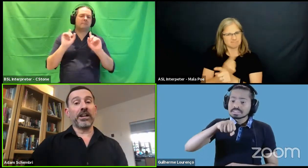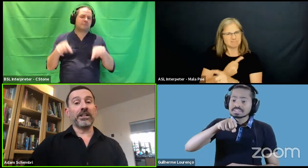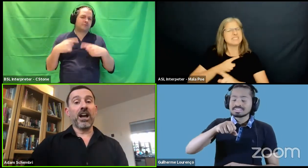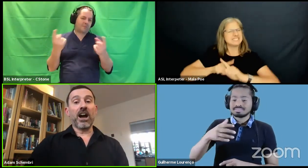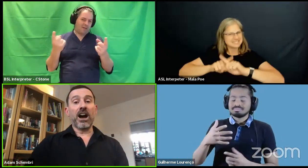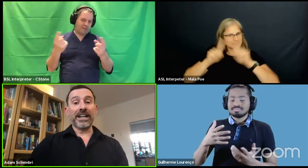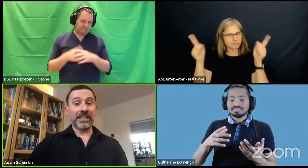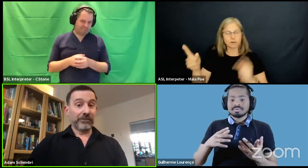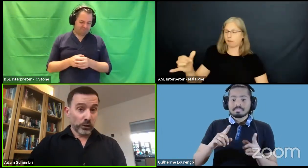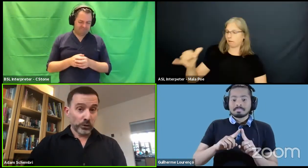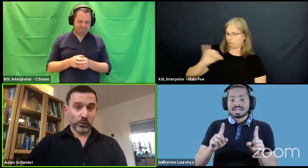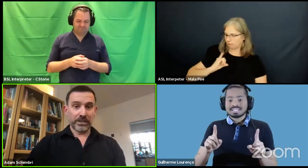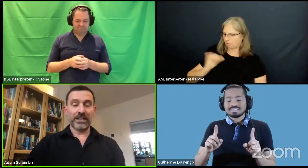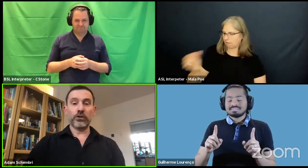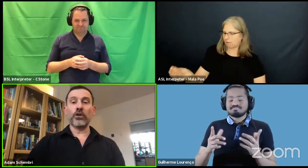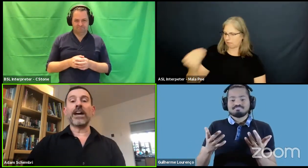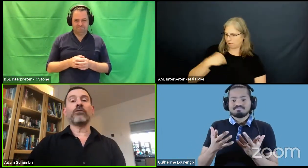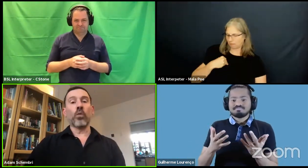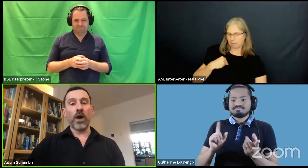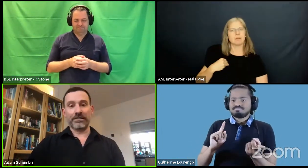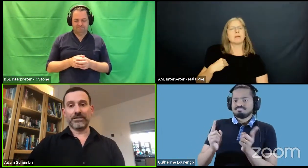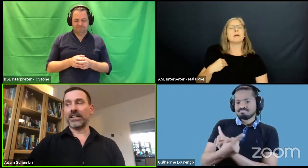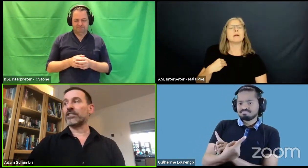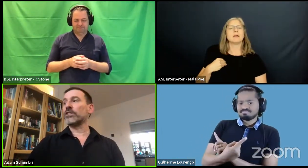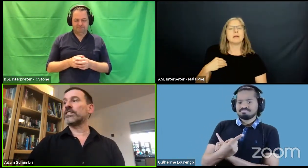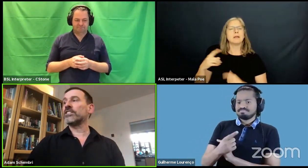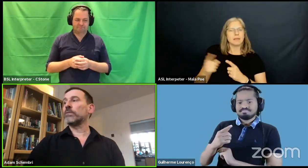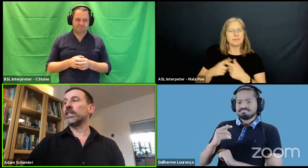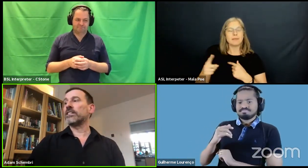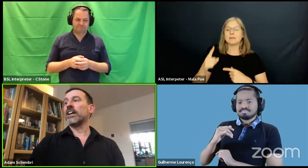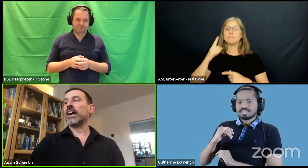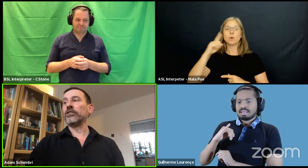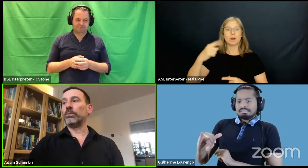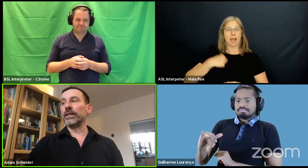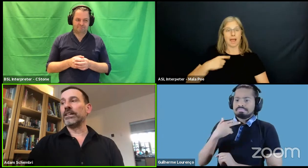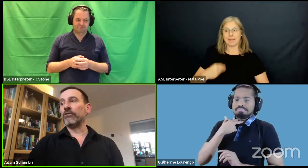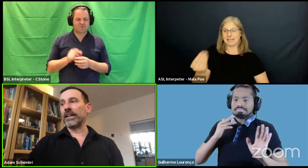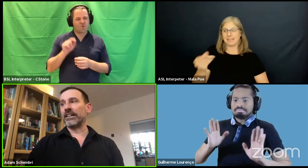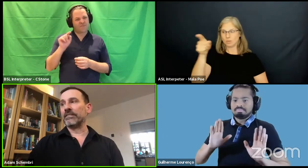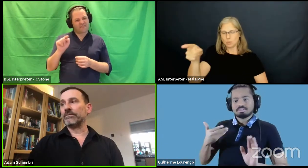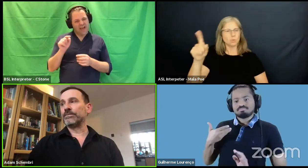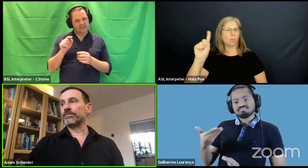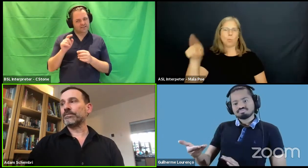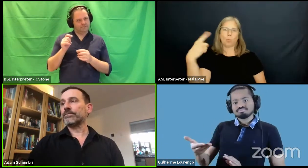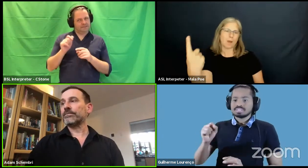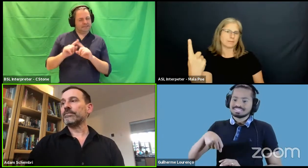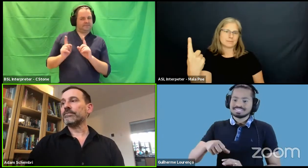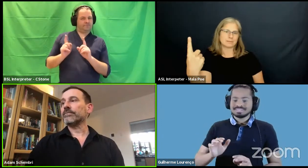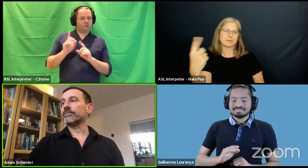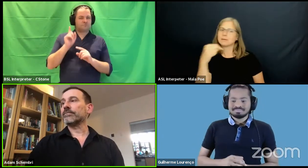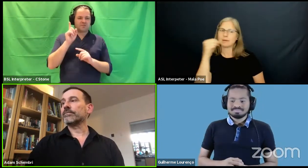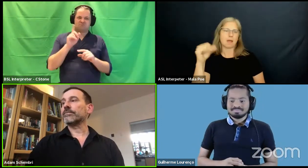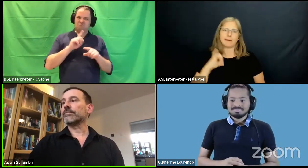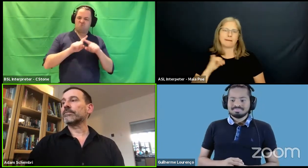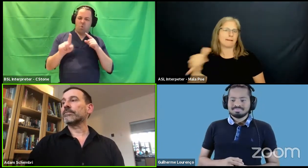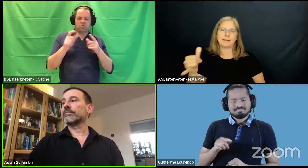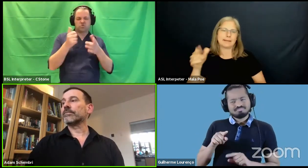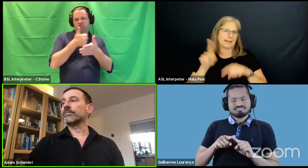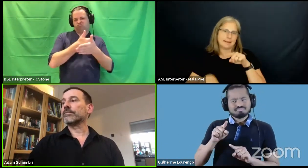the sign I give you. Okay, you only have one. Okay, so the system is a little bit irregular.